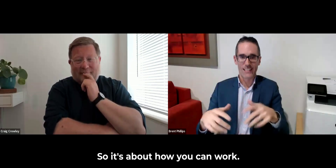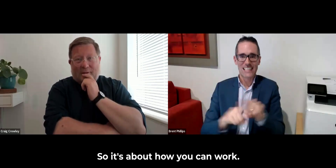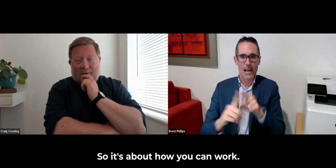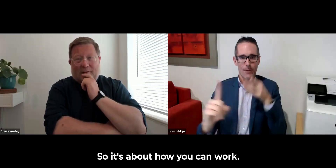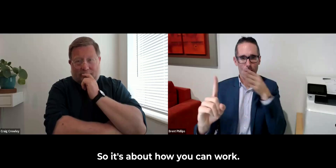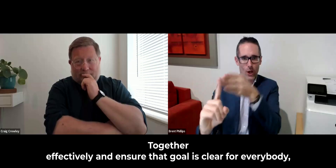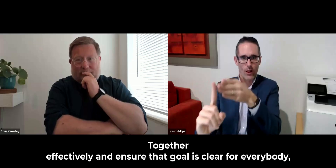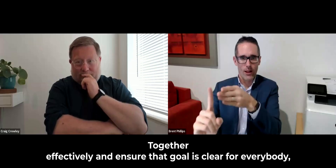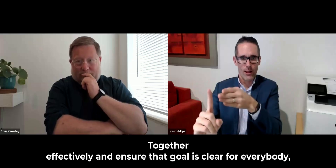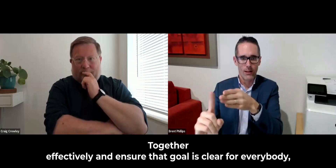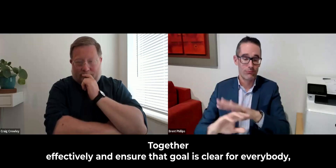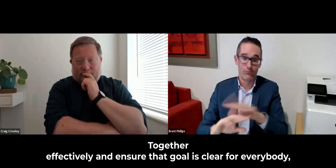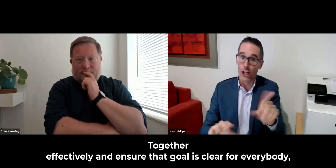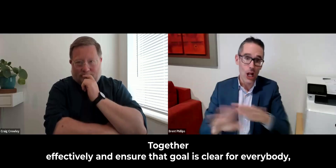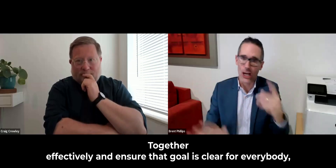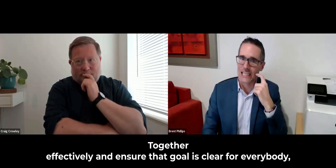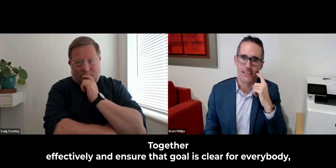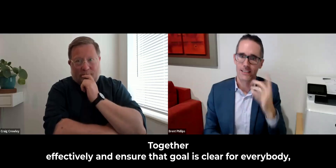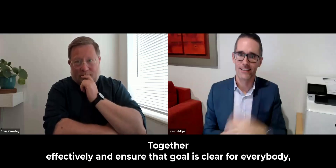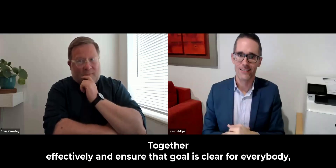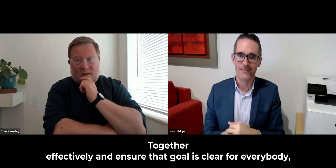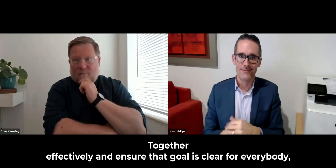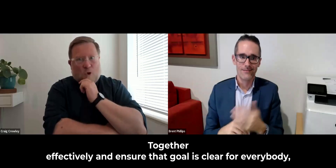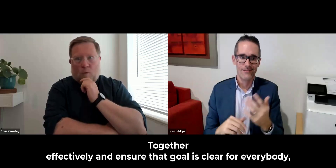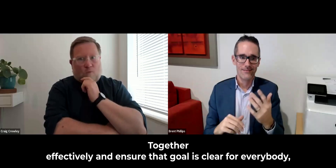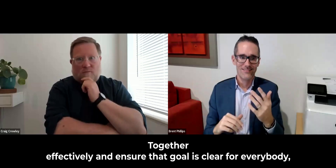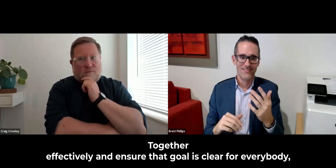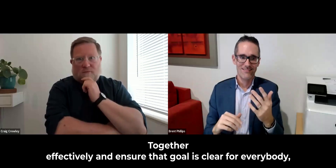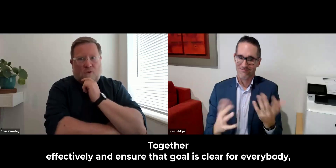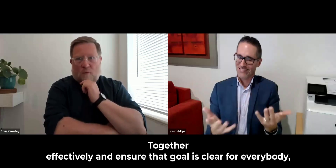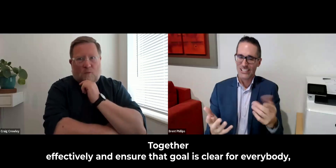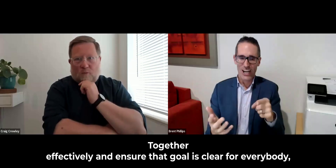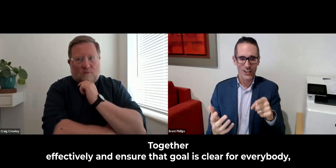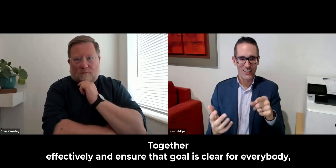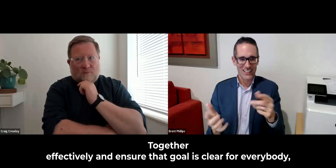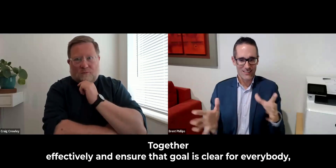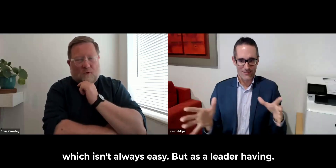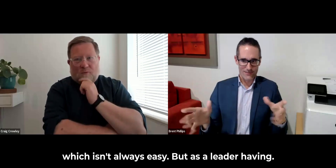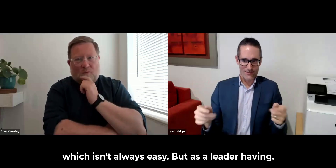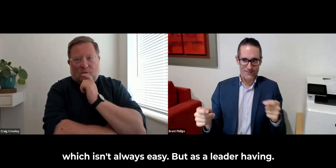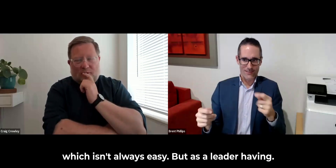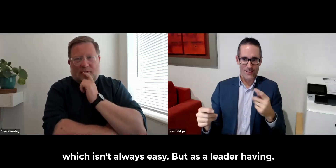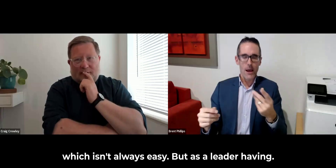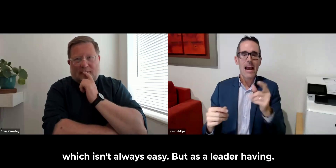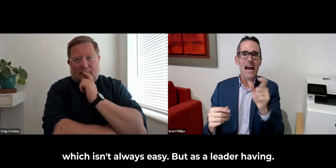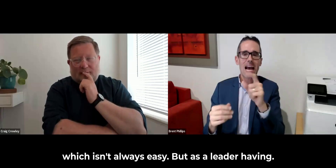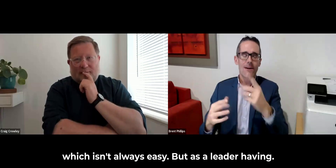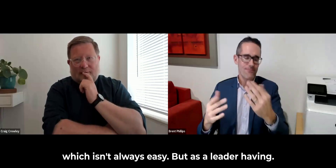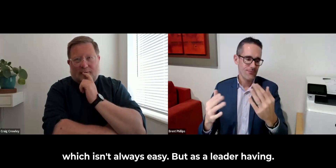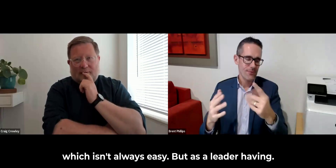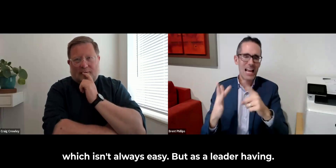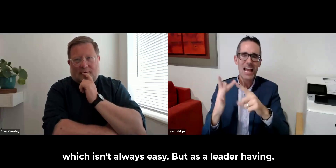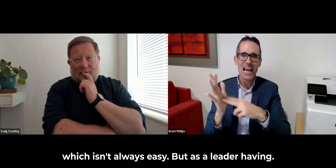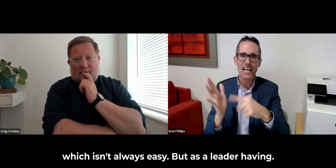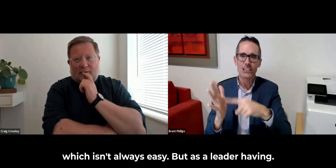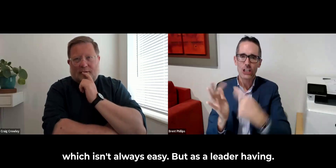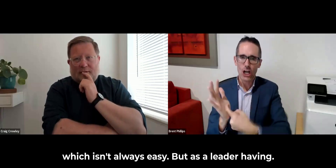can work together effectively and ensure that goal is clear for everybody, which isn't always easy. But